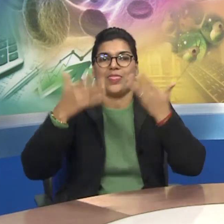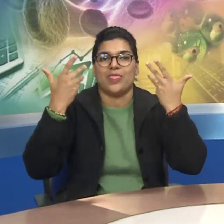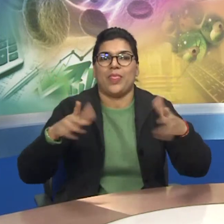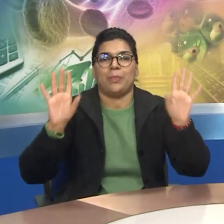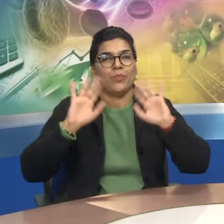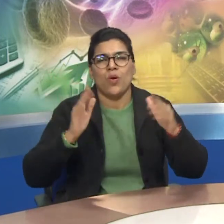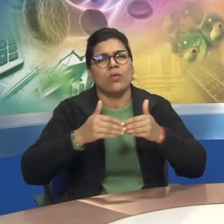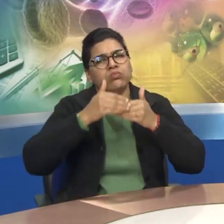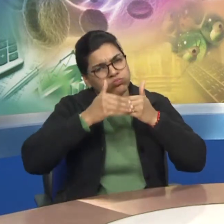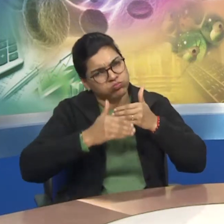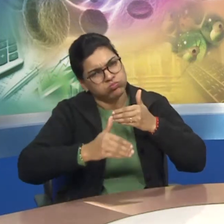sustain,